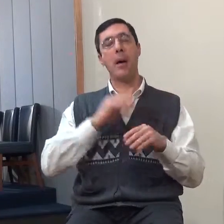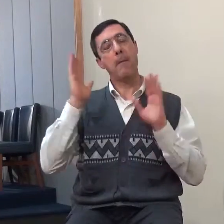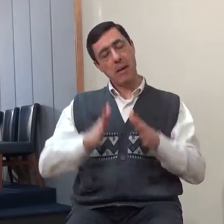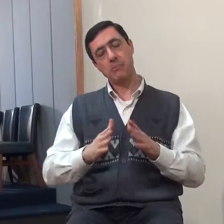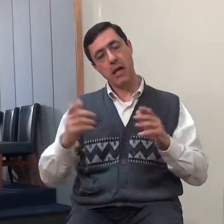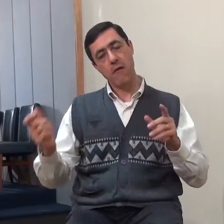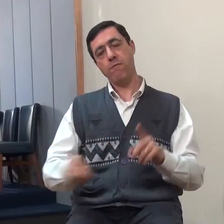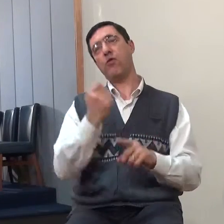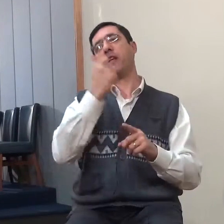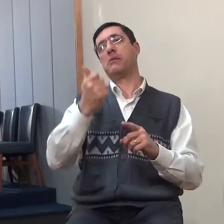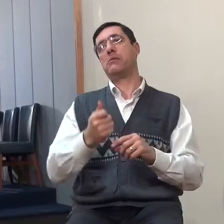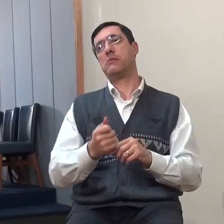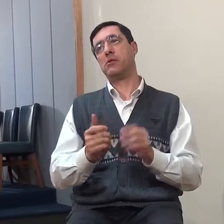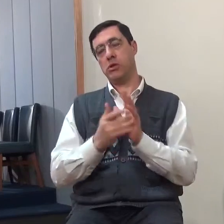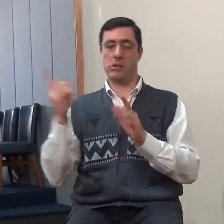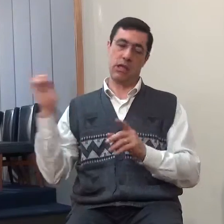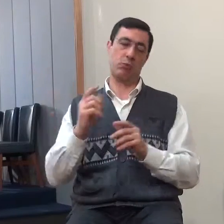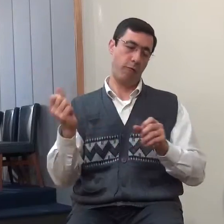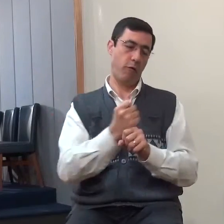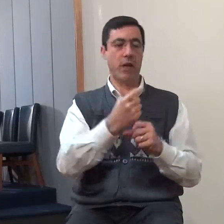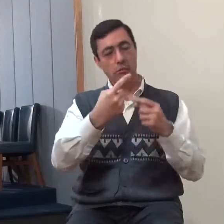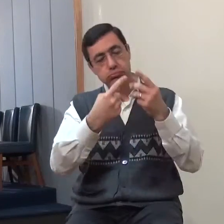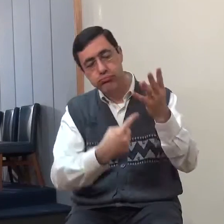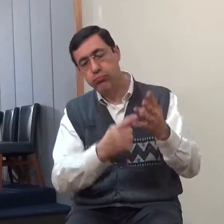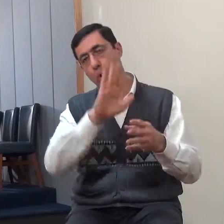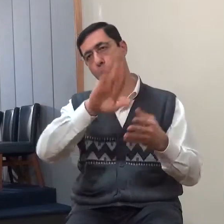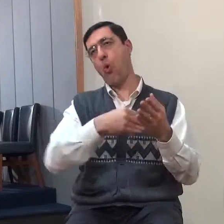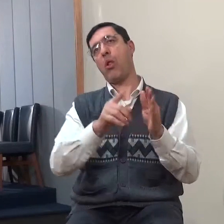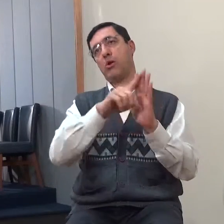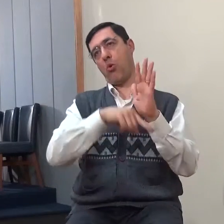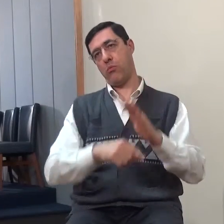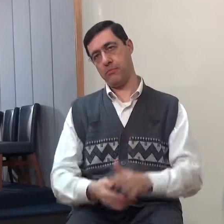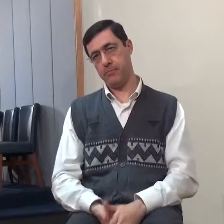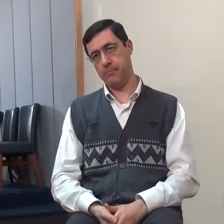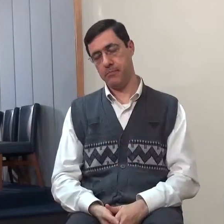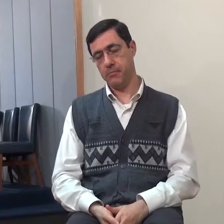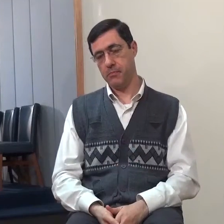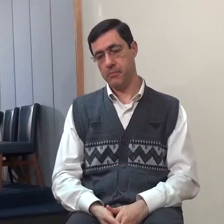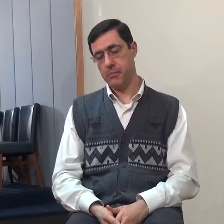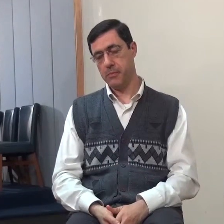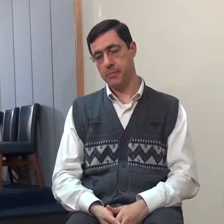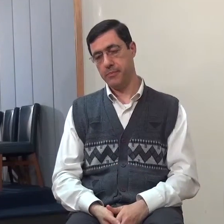and the new earth. And then it will stand forever on a different basis.